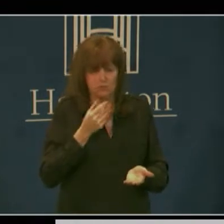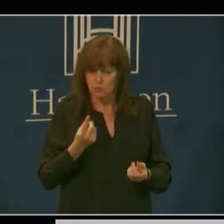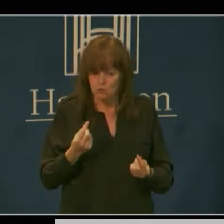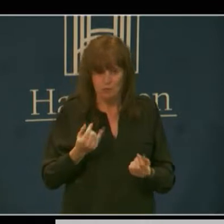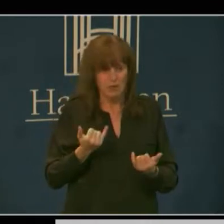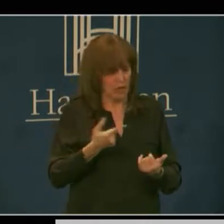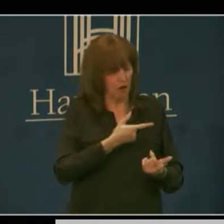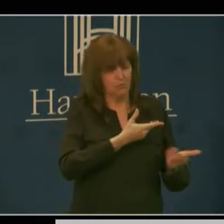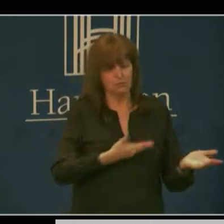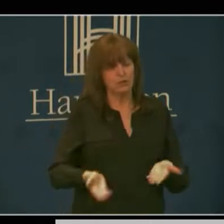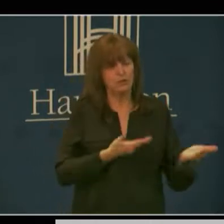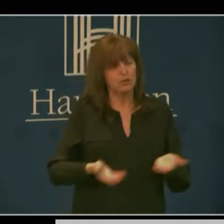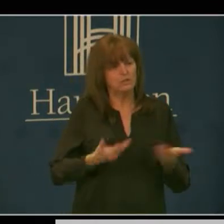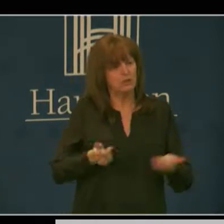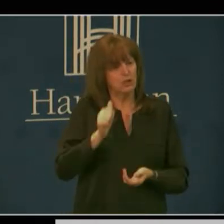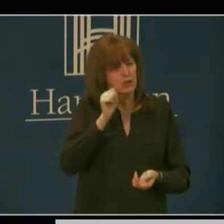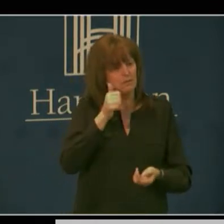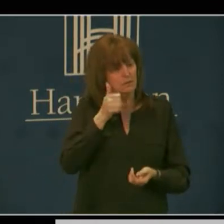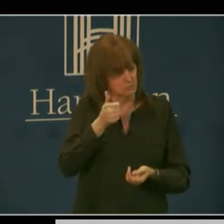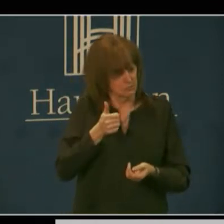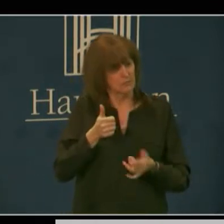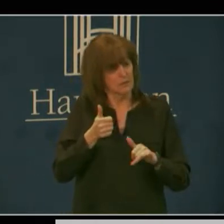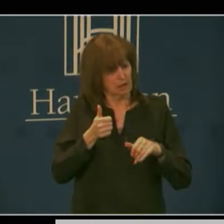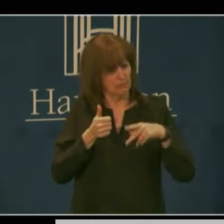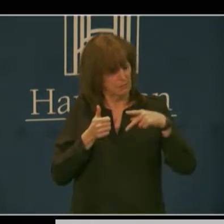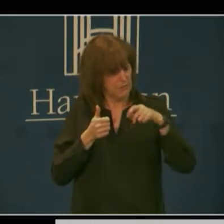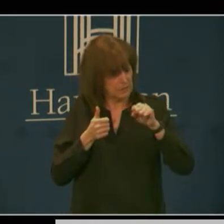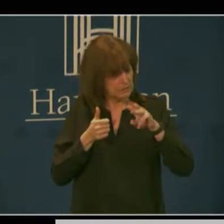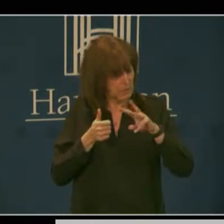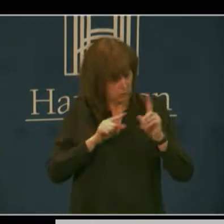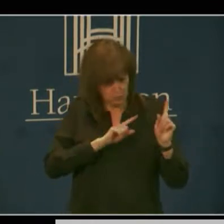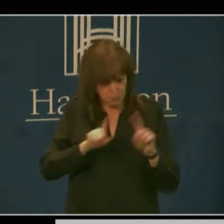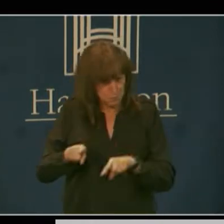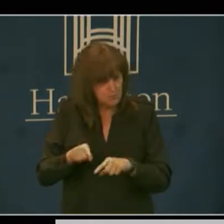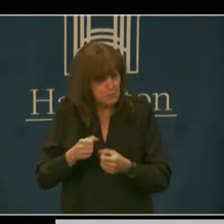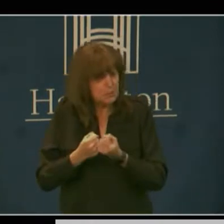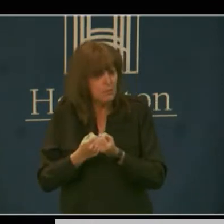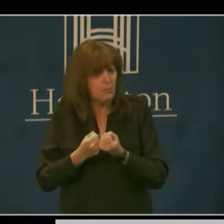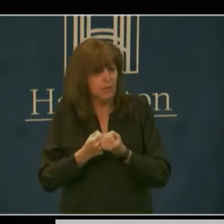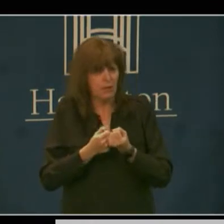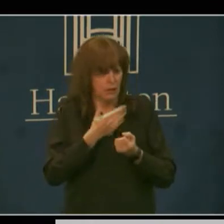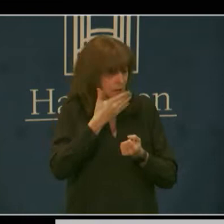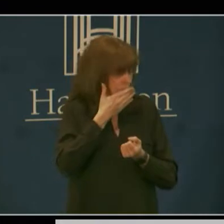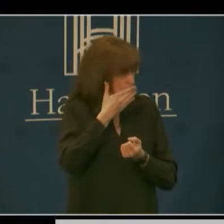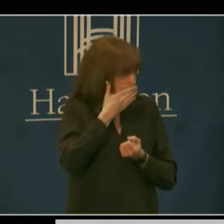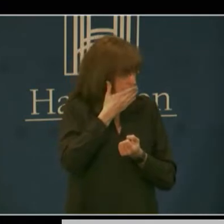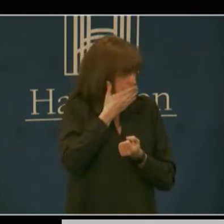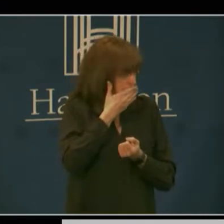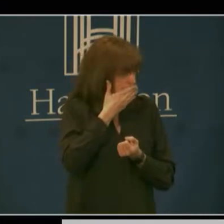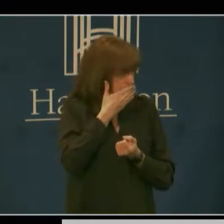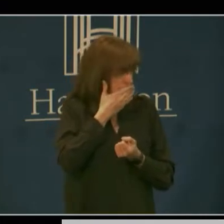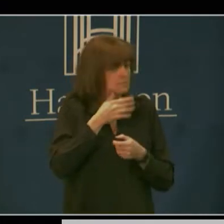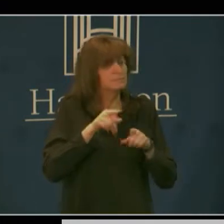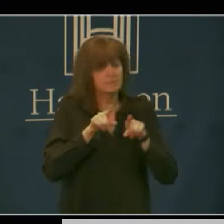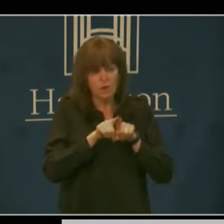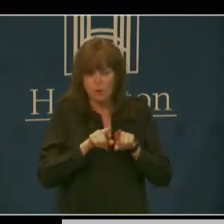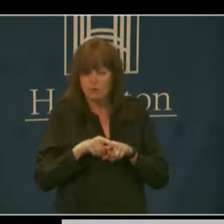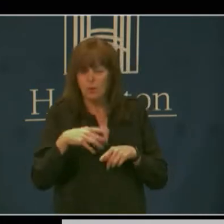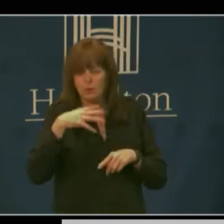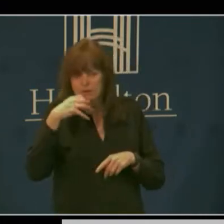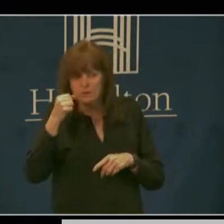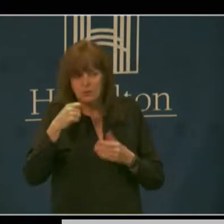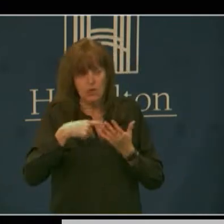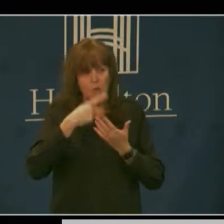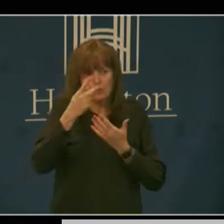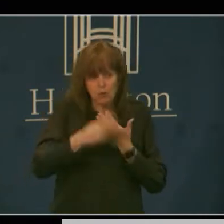Personal support work supports are being put in place. And he's been connected with some of our seniors program, including our Seniors Without Walls program